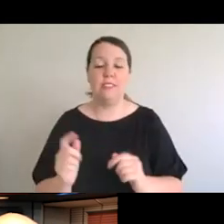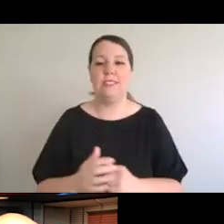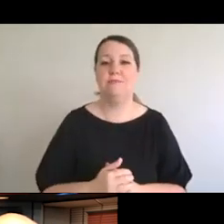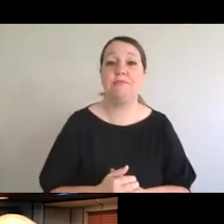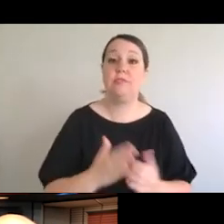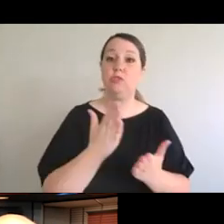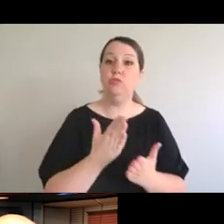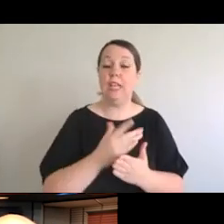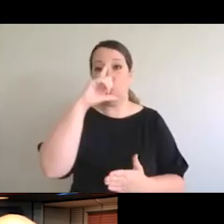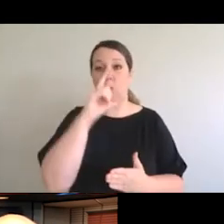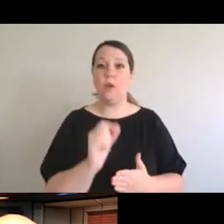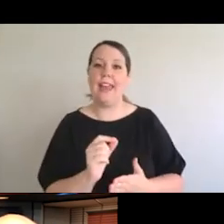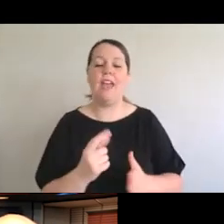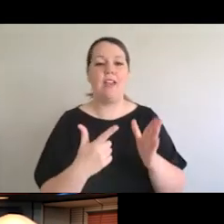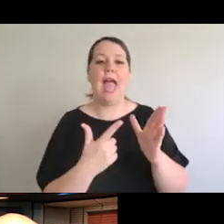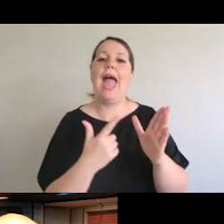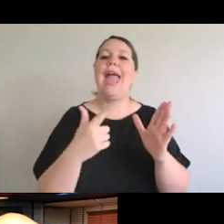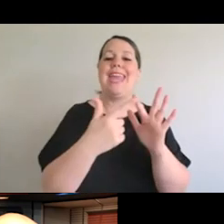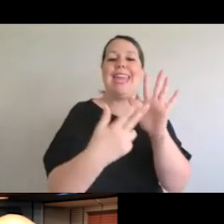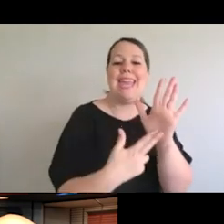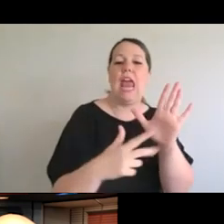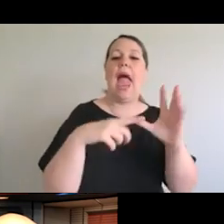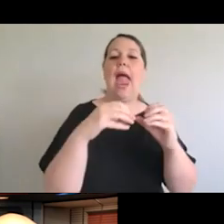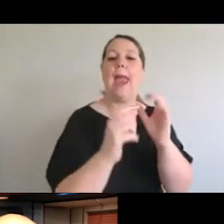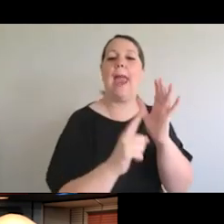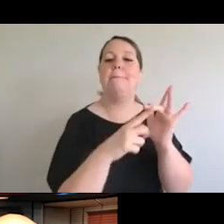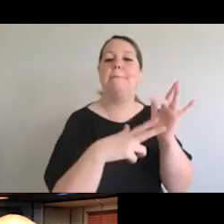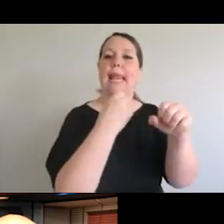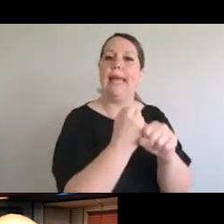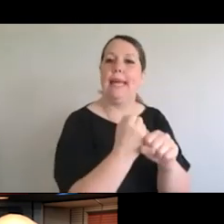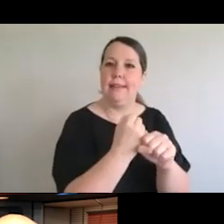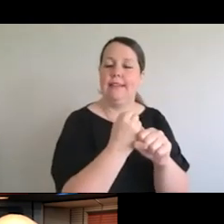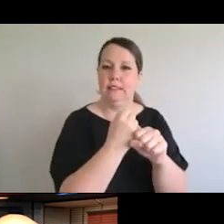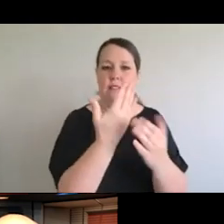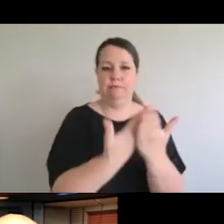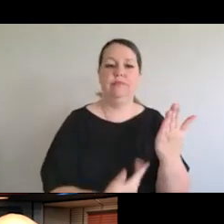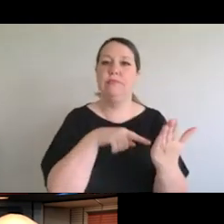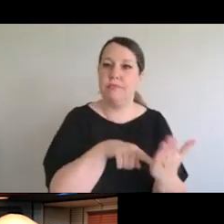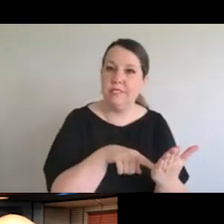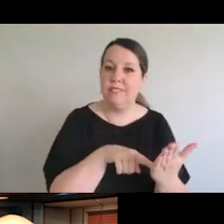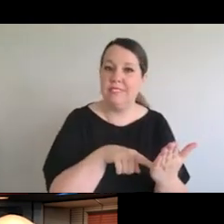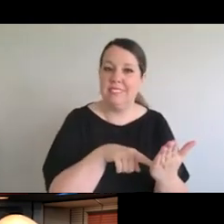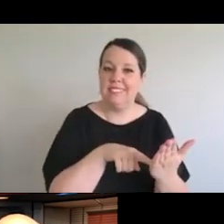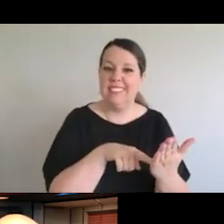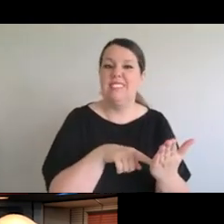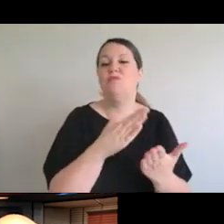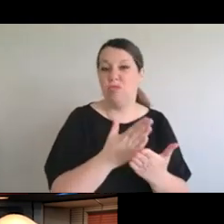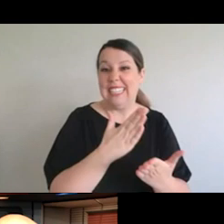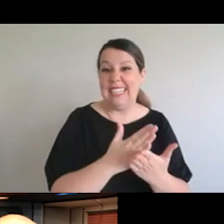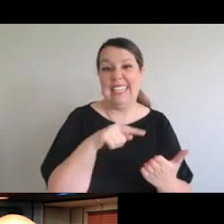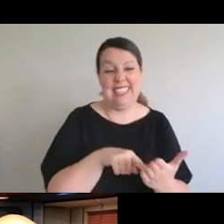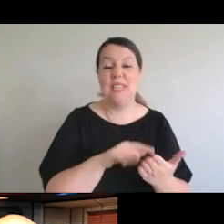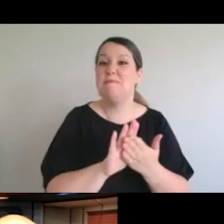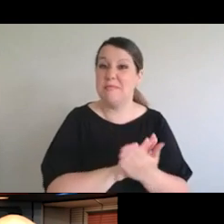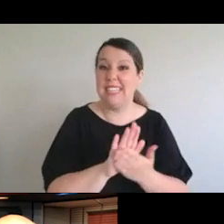is prescriptive. What it really is an excuse for extremely diluted and